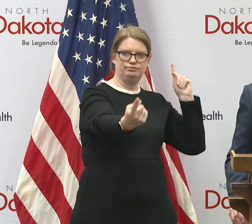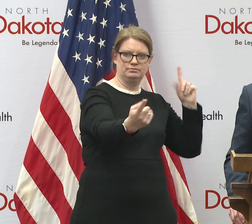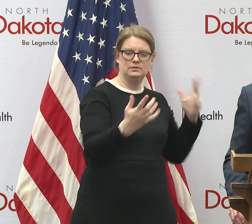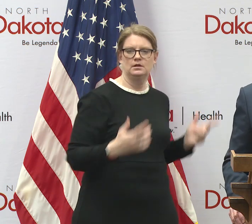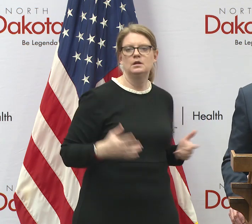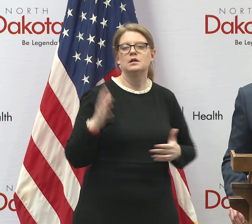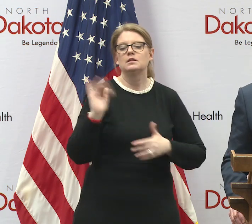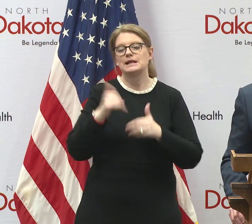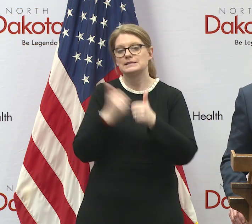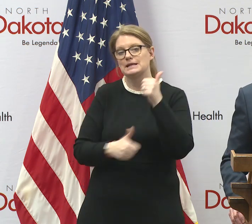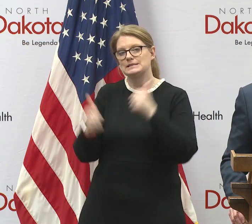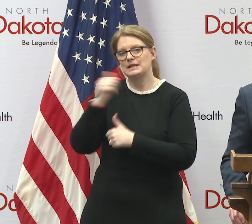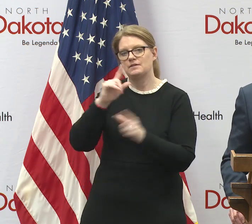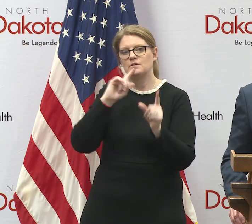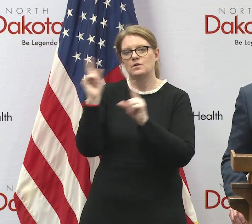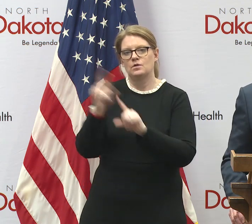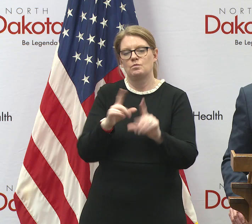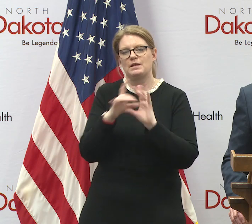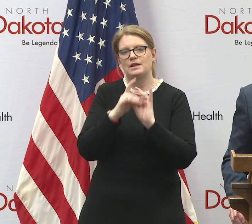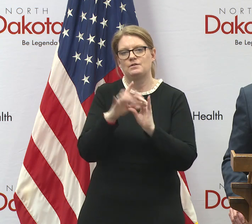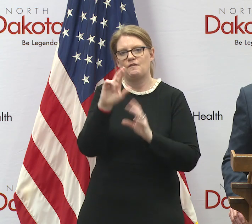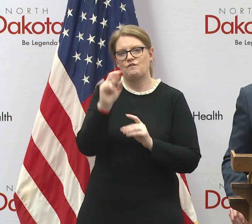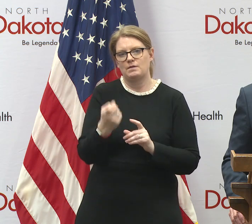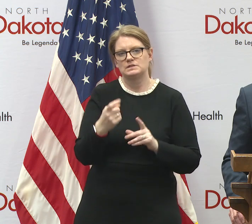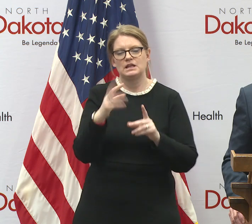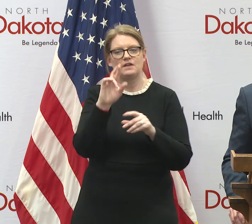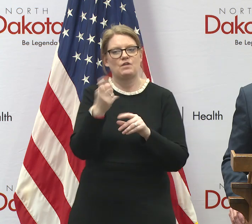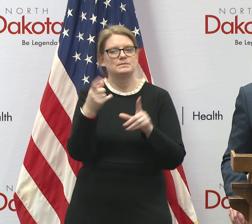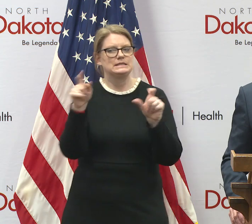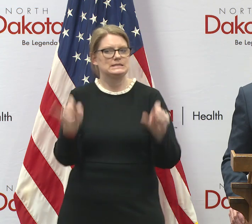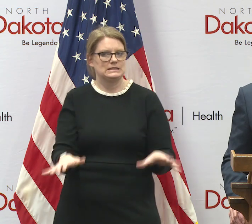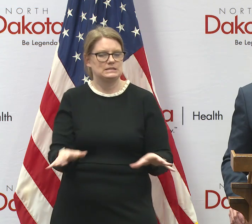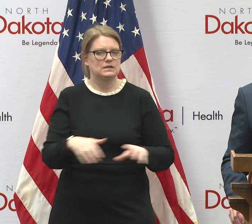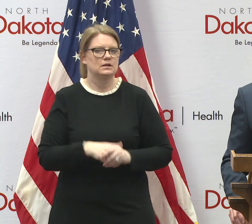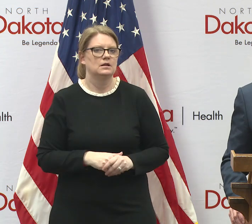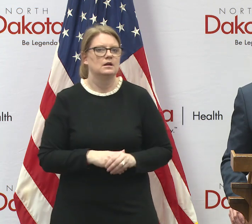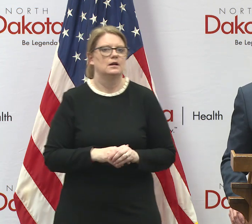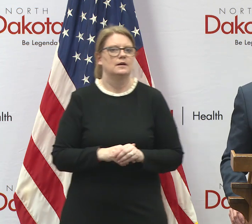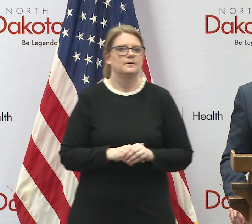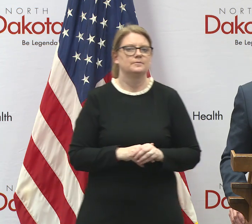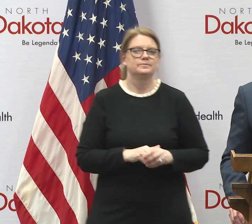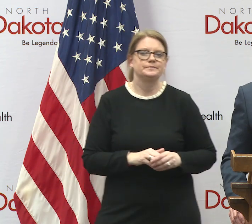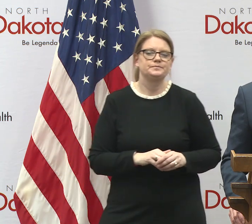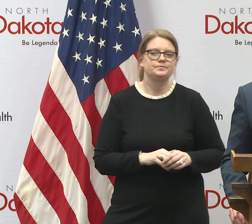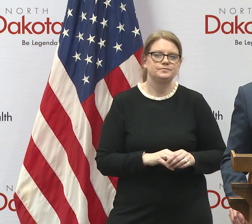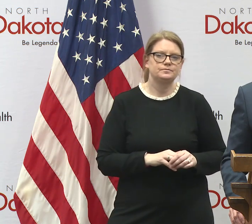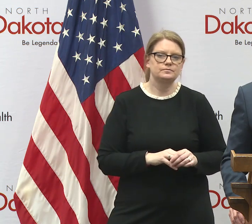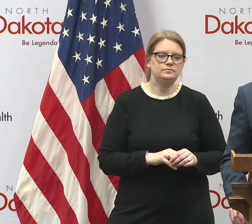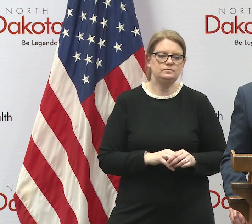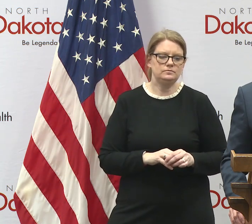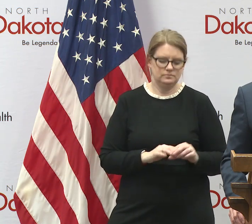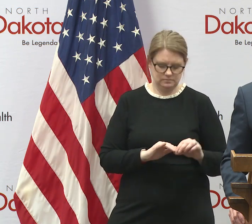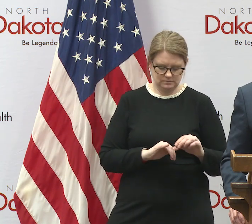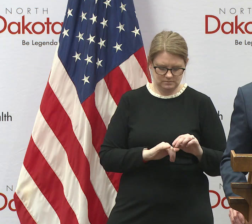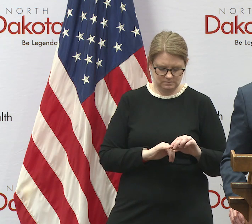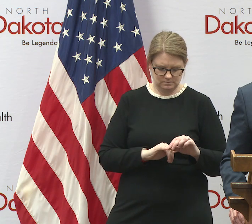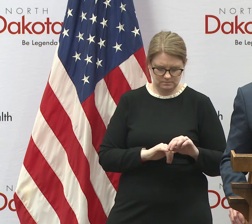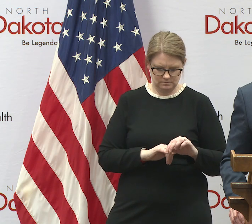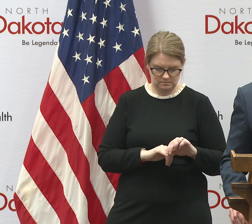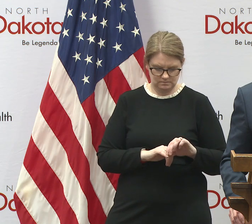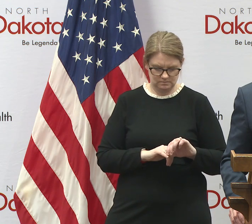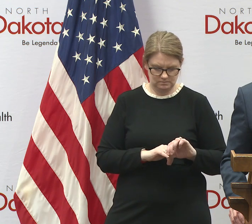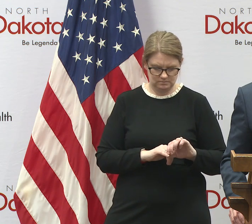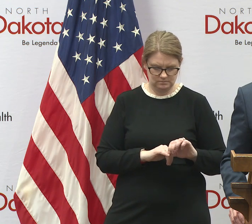order related to pharmacy and pharmacy testing and refills. Next topic. Been getting a lot of